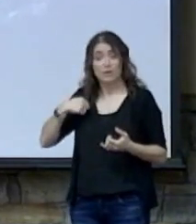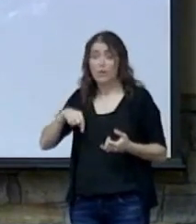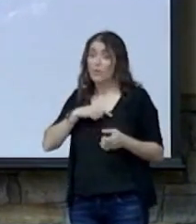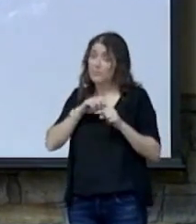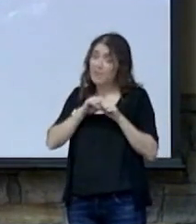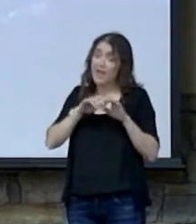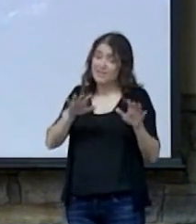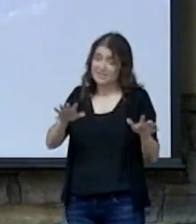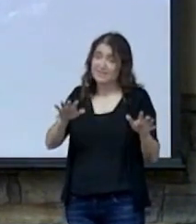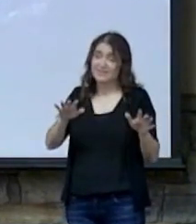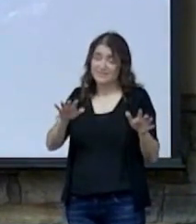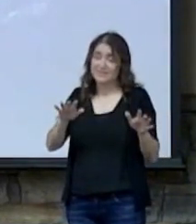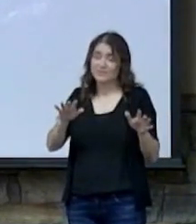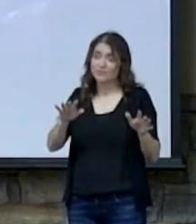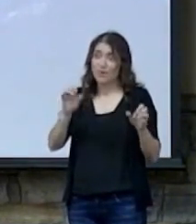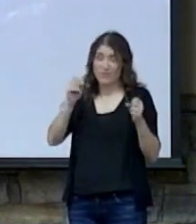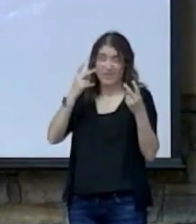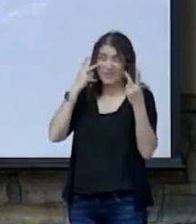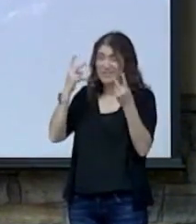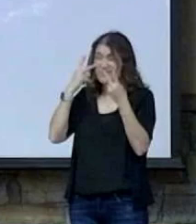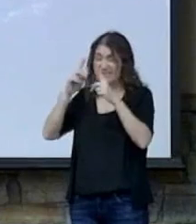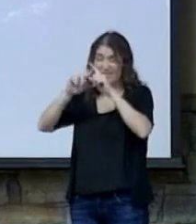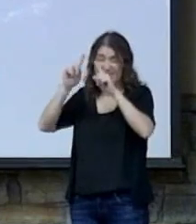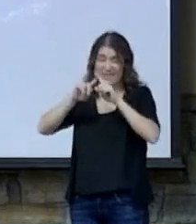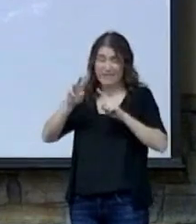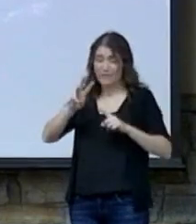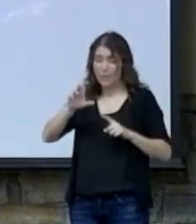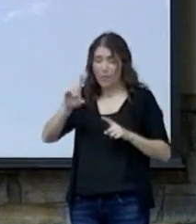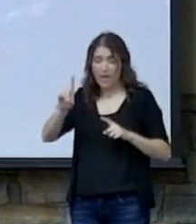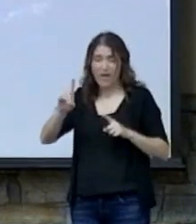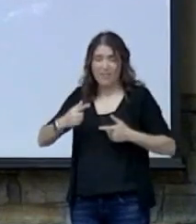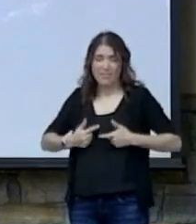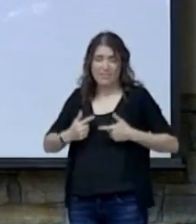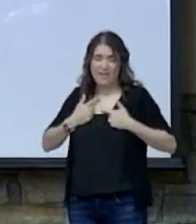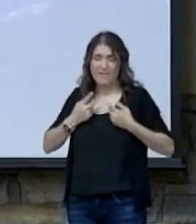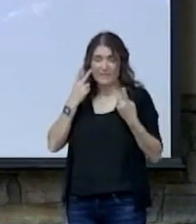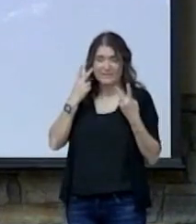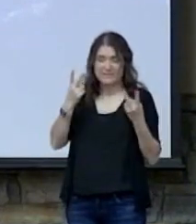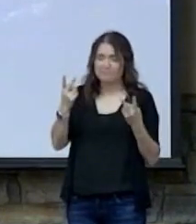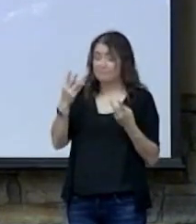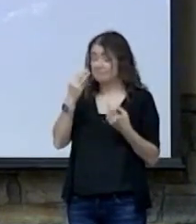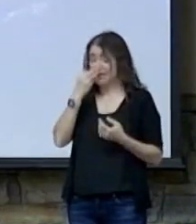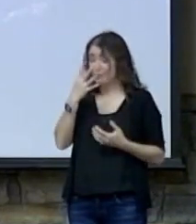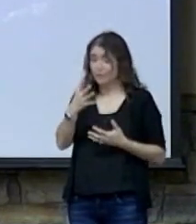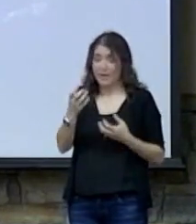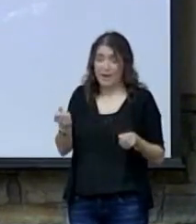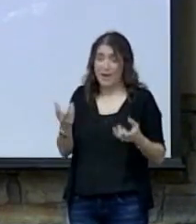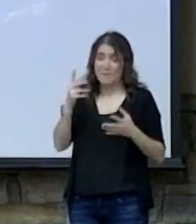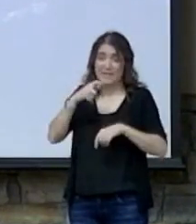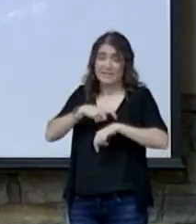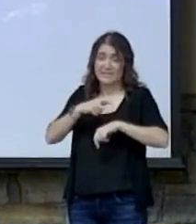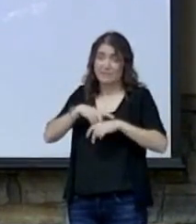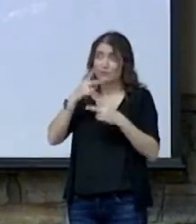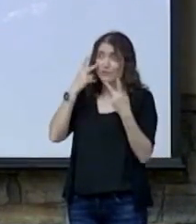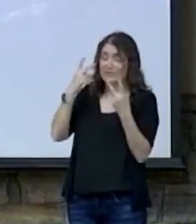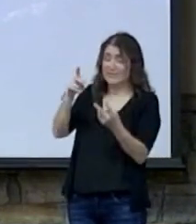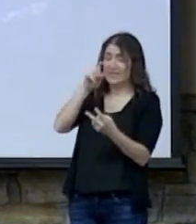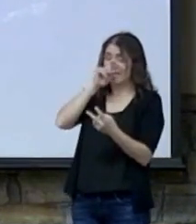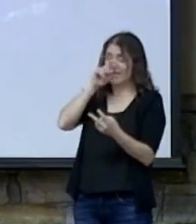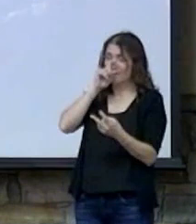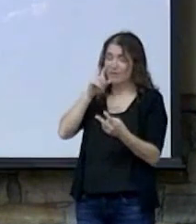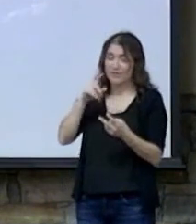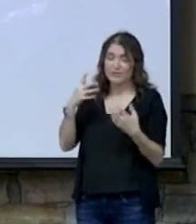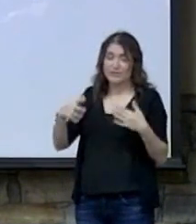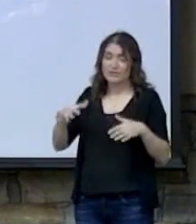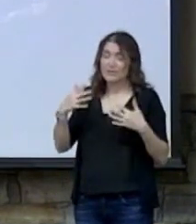live in a place where we get to see all different kinds of wildlife. I don't care how many times you've seen an eagle, there's just something